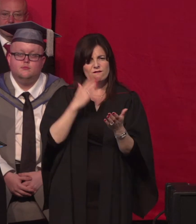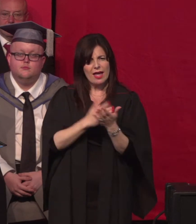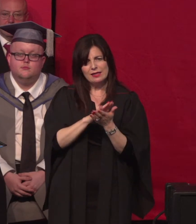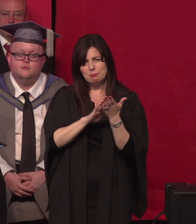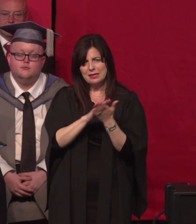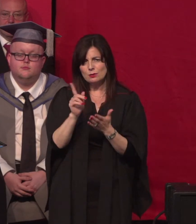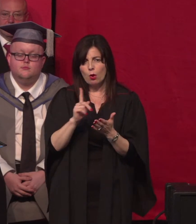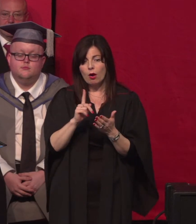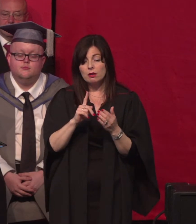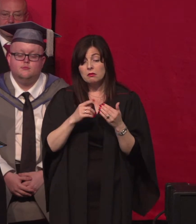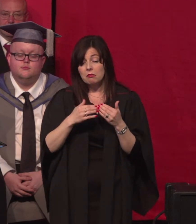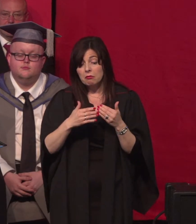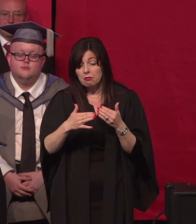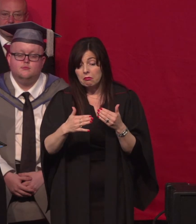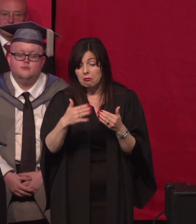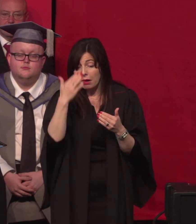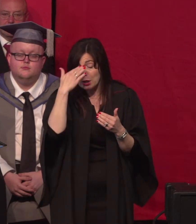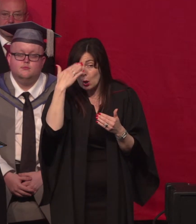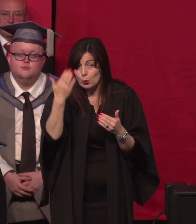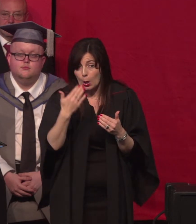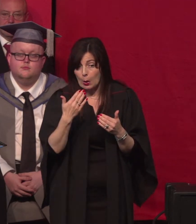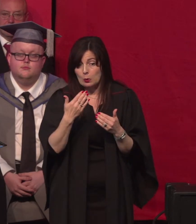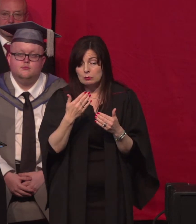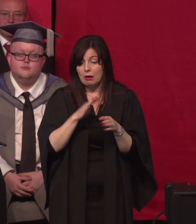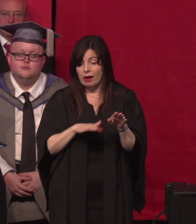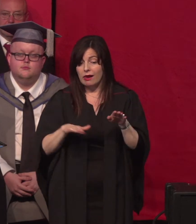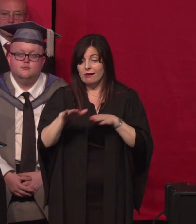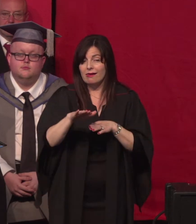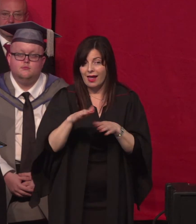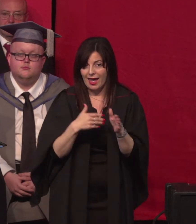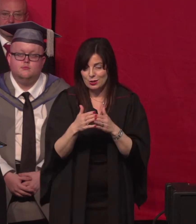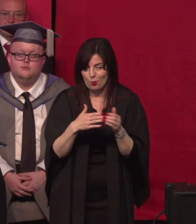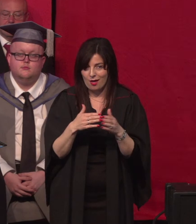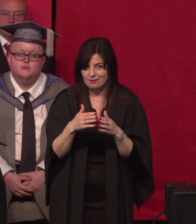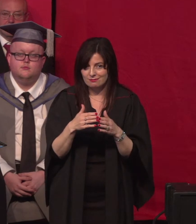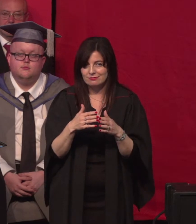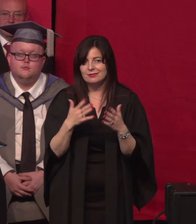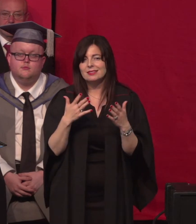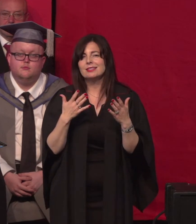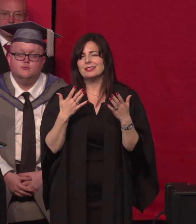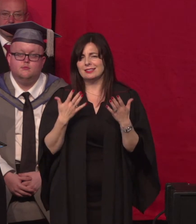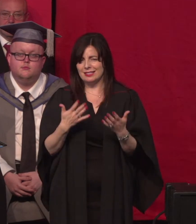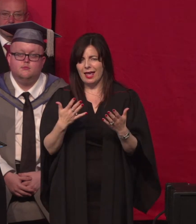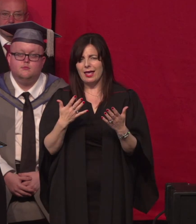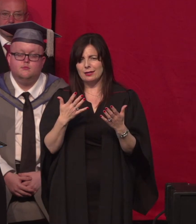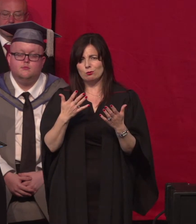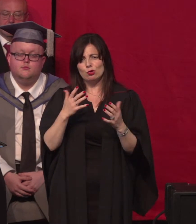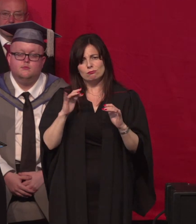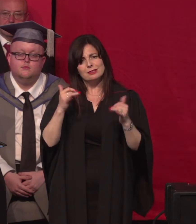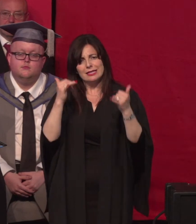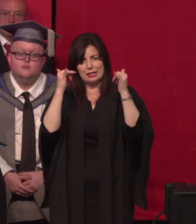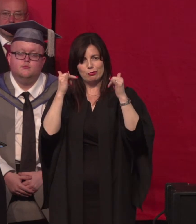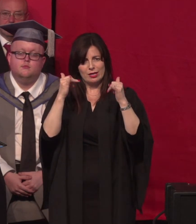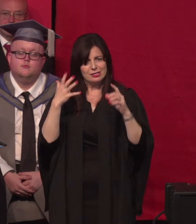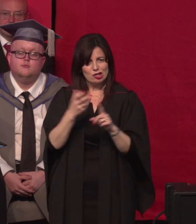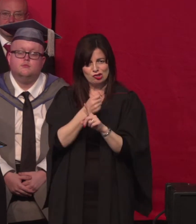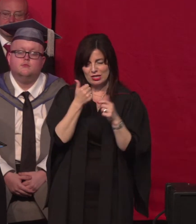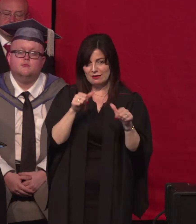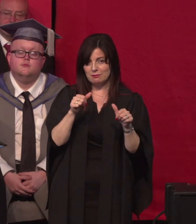cannot see the whole staircase. While today is about celebrating such a magnificent achievement, we must also look to a